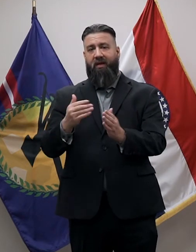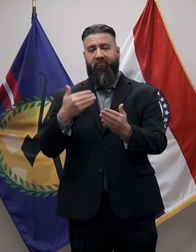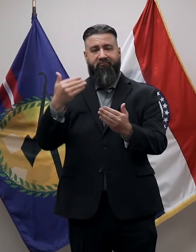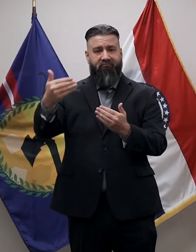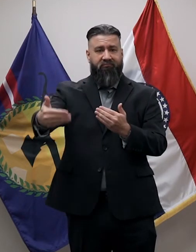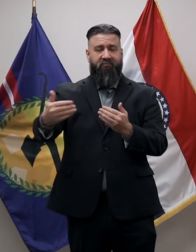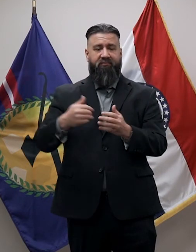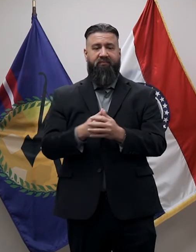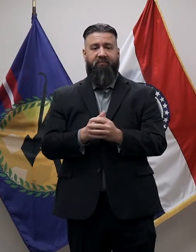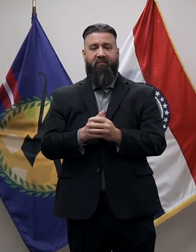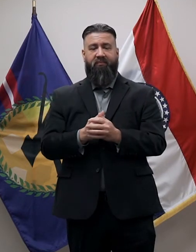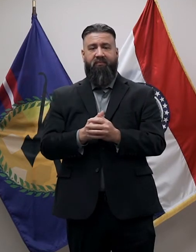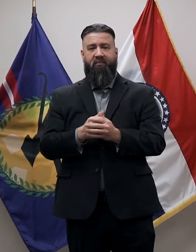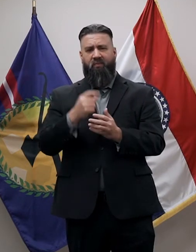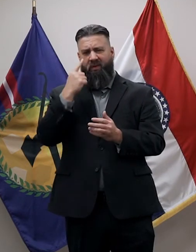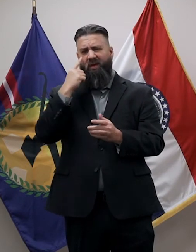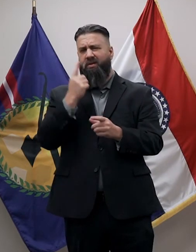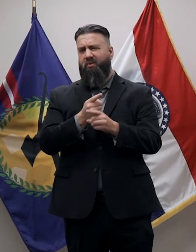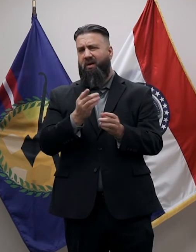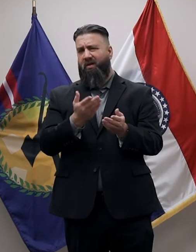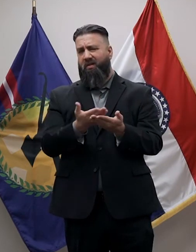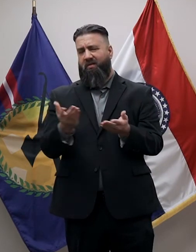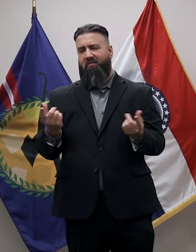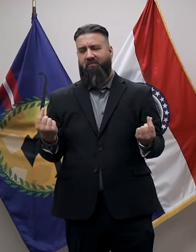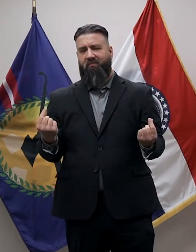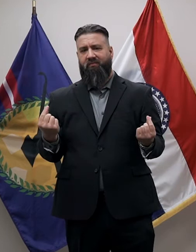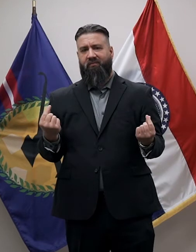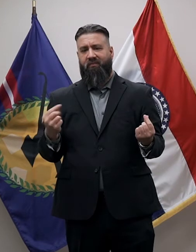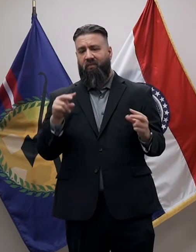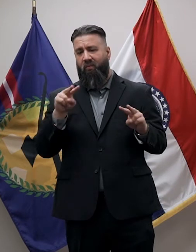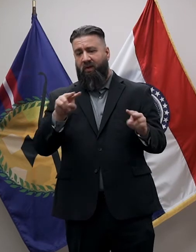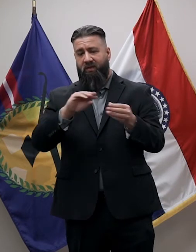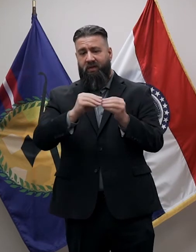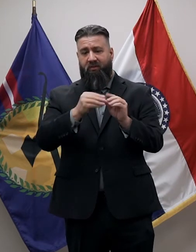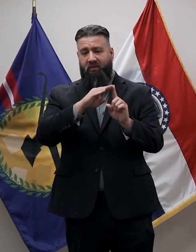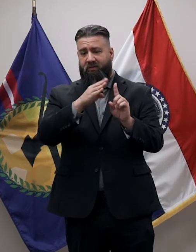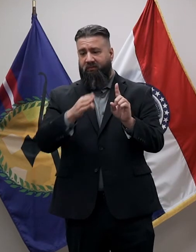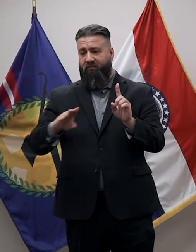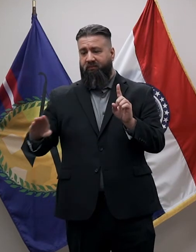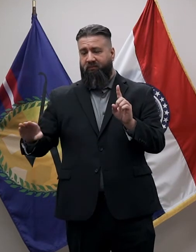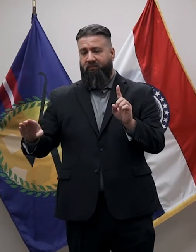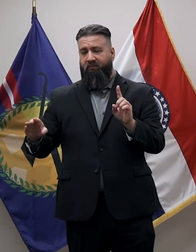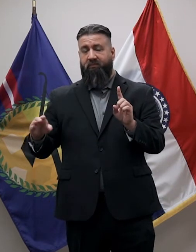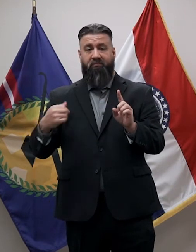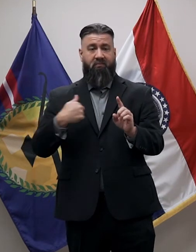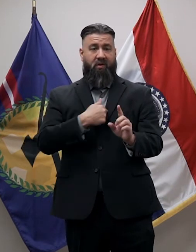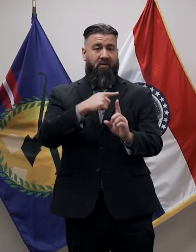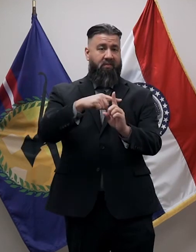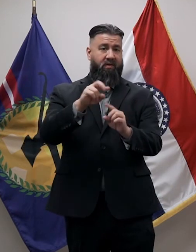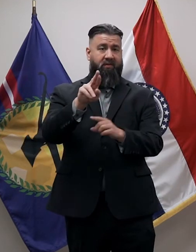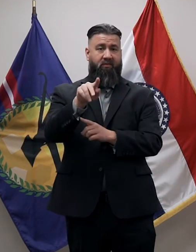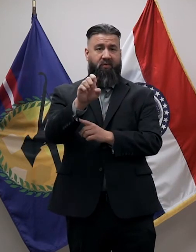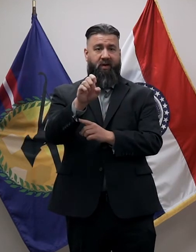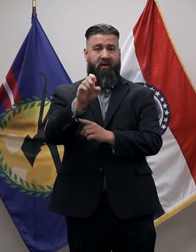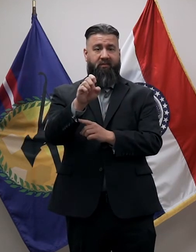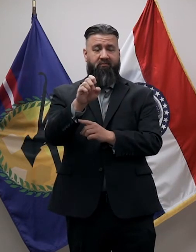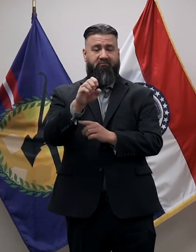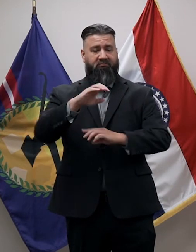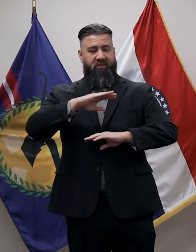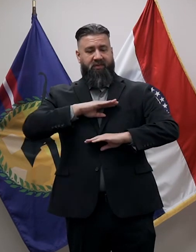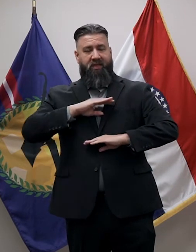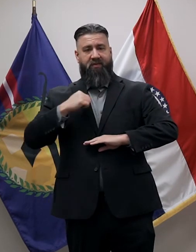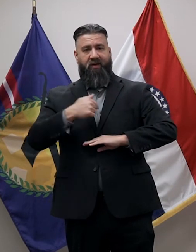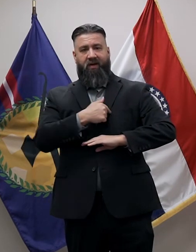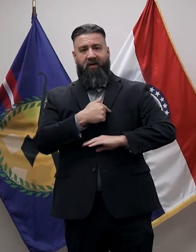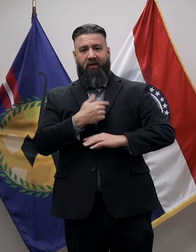combination of watching that trend go in the right direction, having our cases and positivity rate meet our metric on how